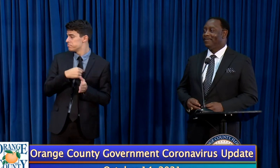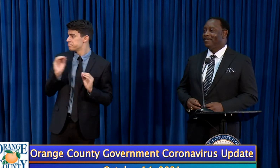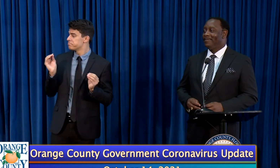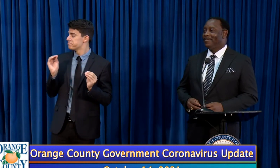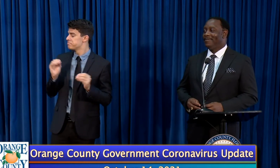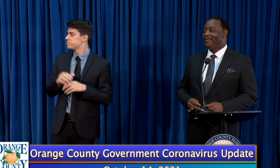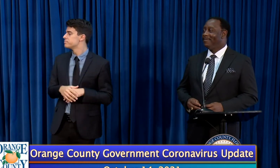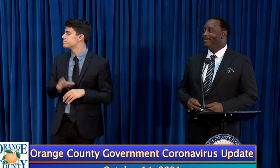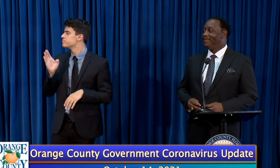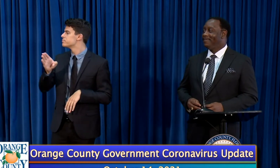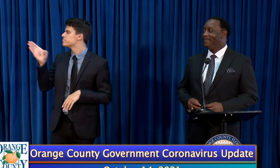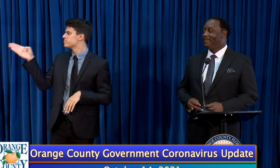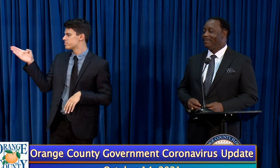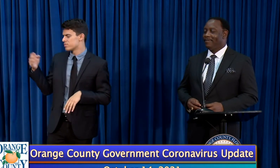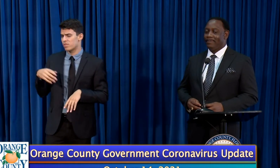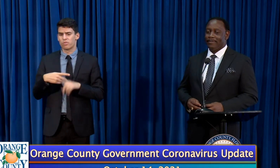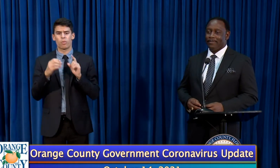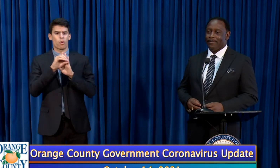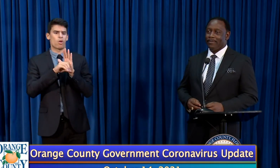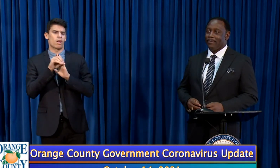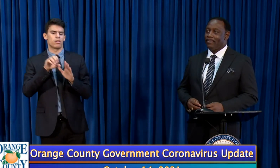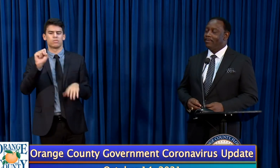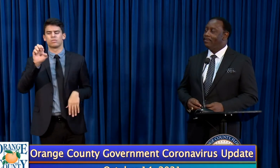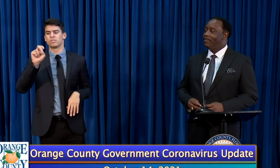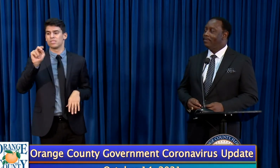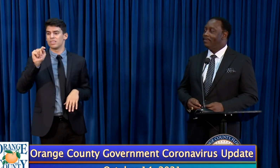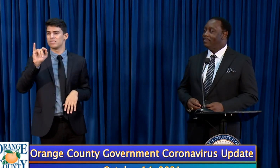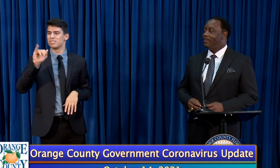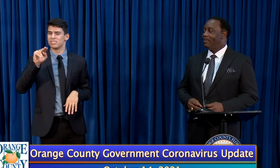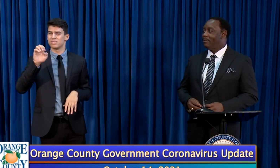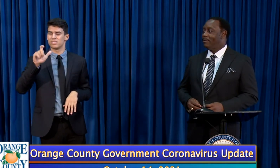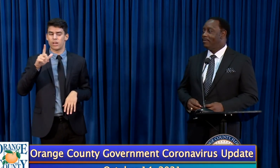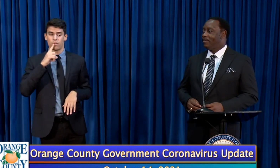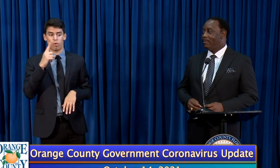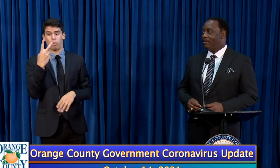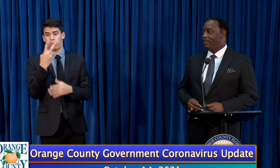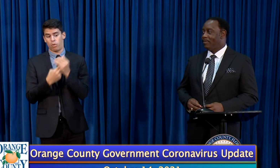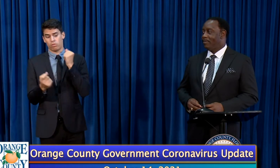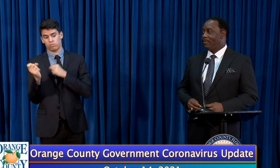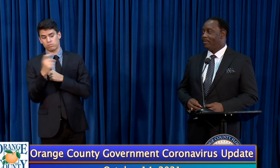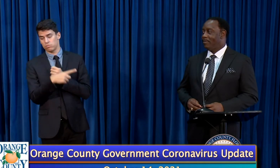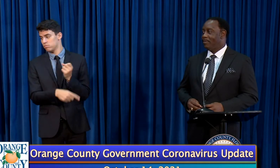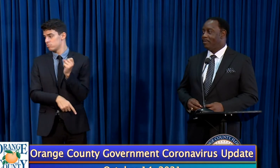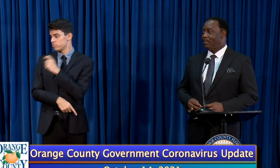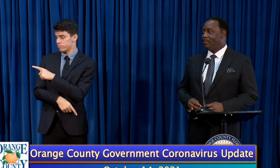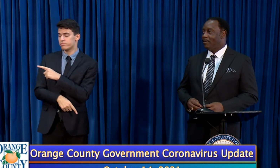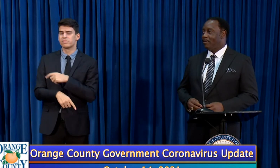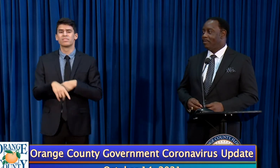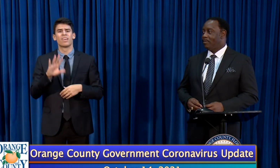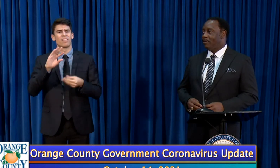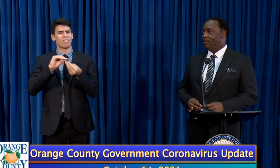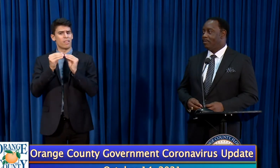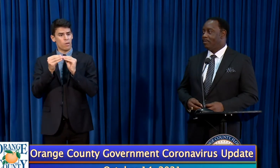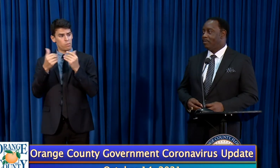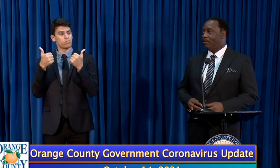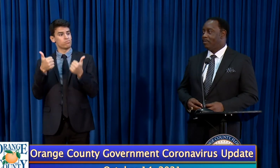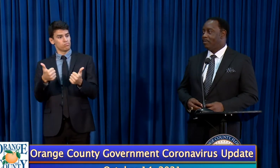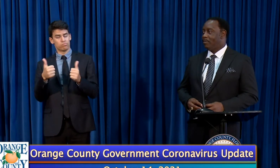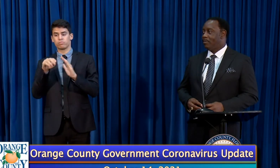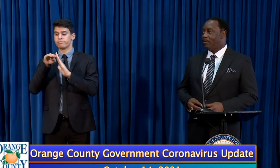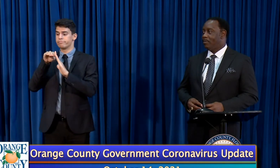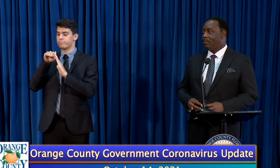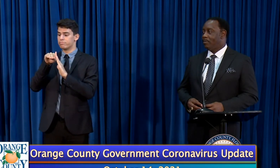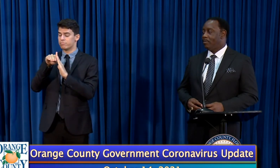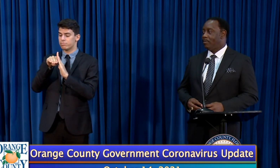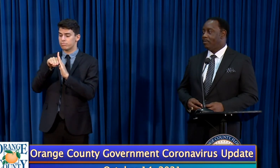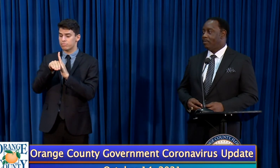Steve Hudak from the Orlando Sentinel. This is for you, Mr. Mayor, and also for you, Alvina. All these numbers seem to be trending in the right direction with the exception